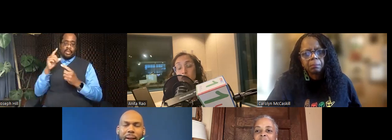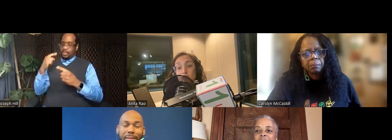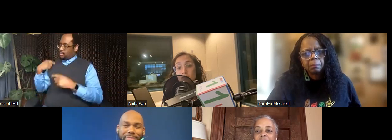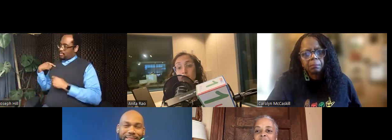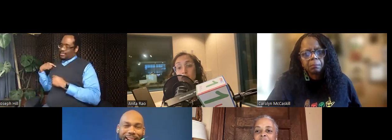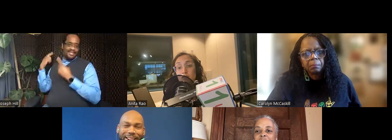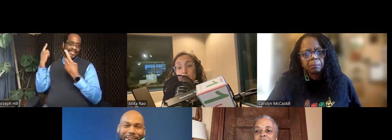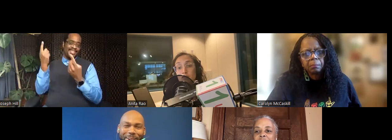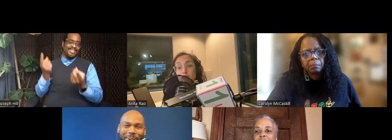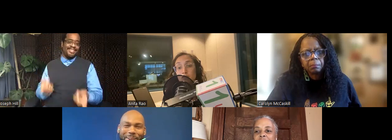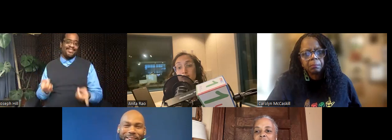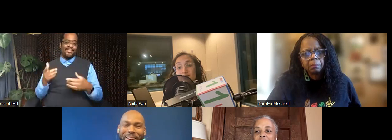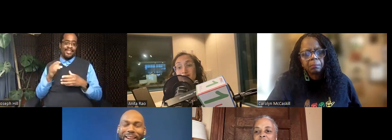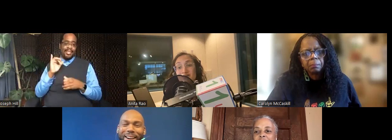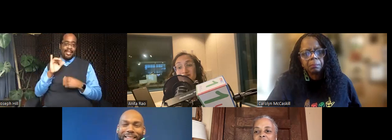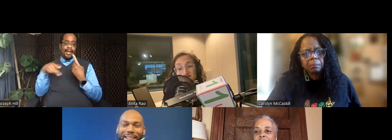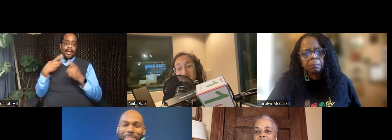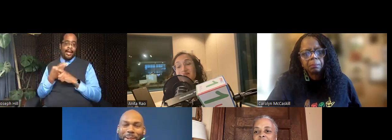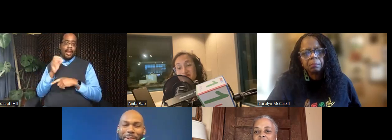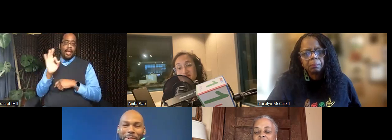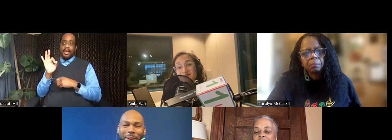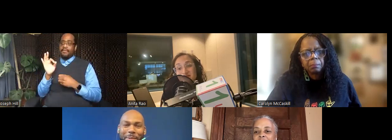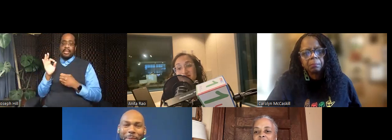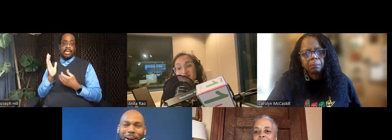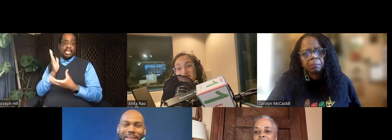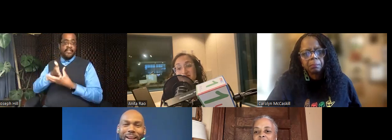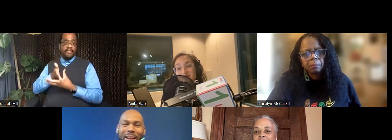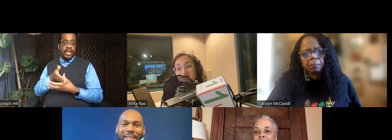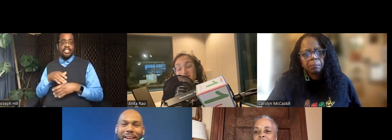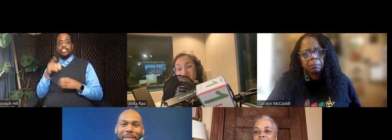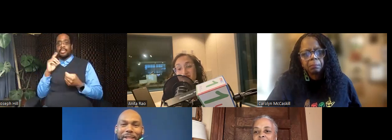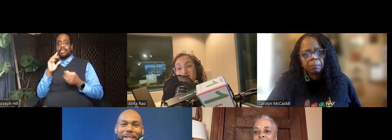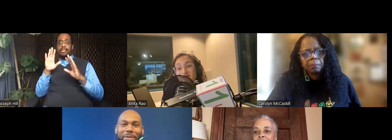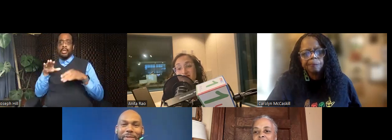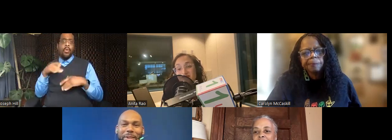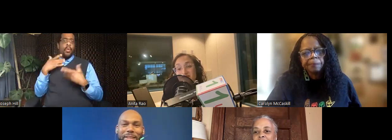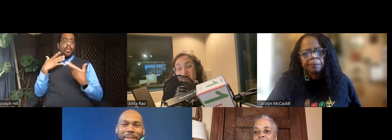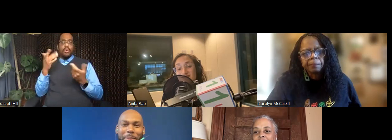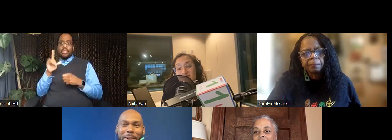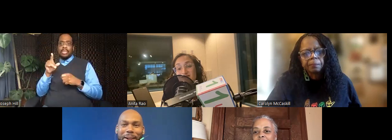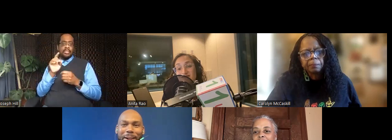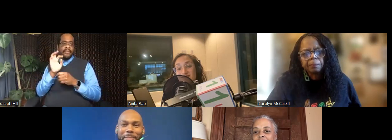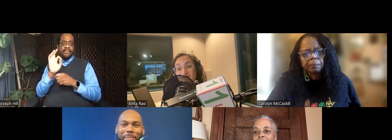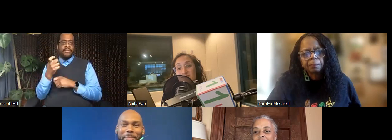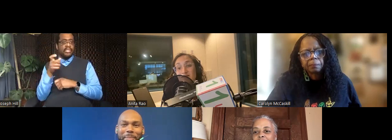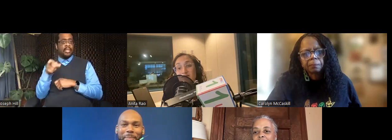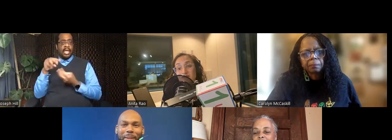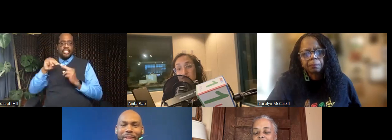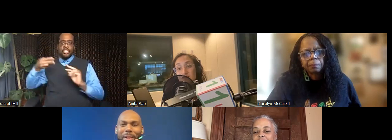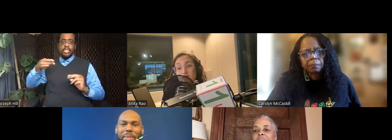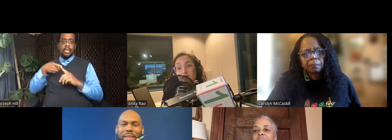that's something that's not new. That's been ongoing for a while. It's a kind of interference